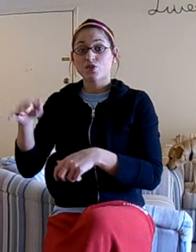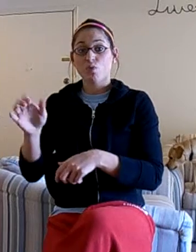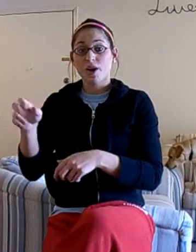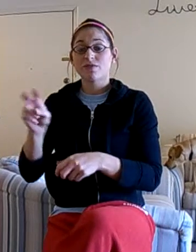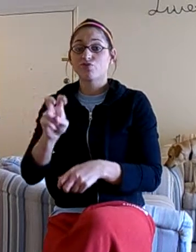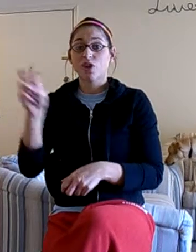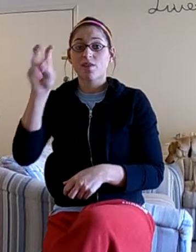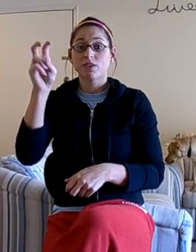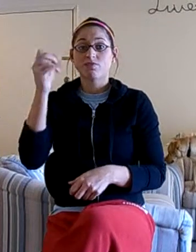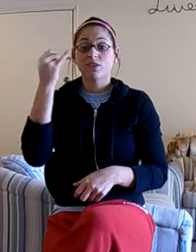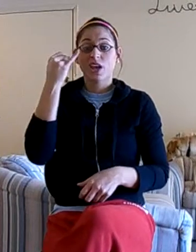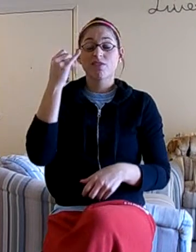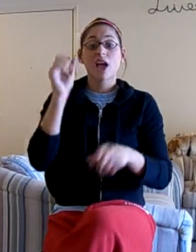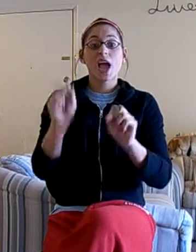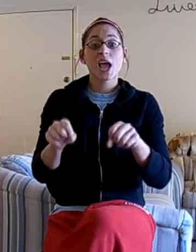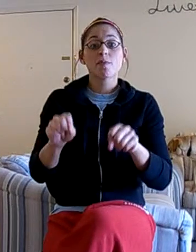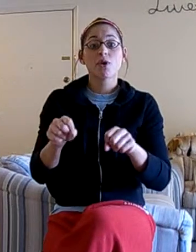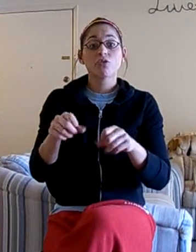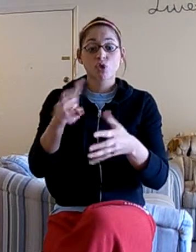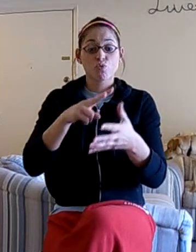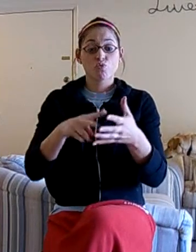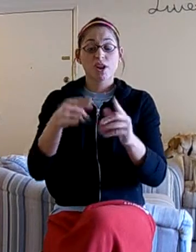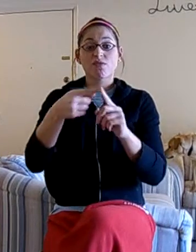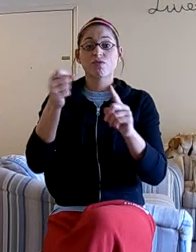get a reading from those waves anywhere in the world